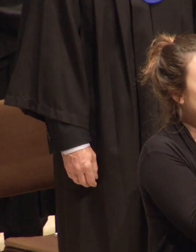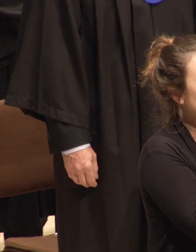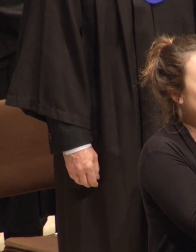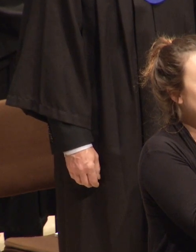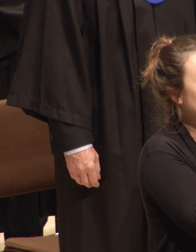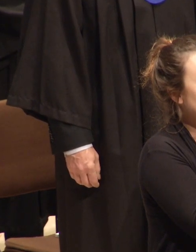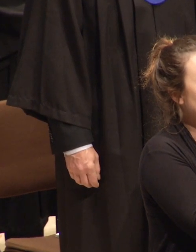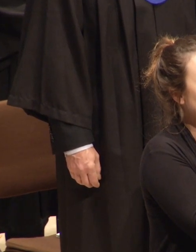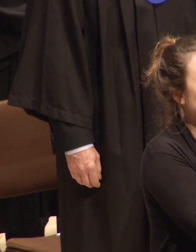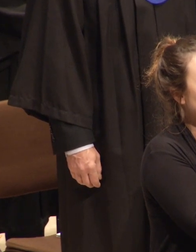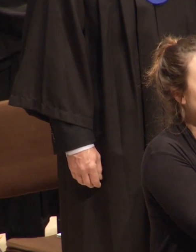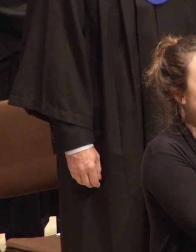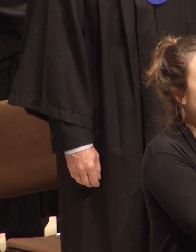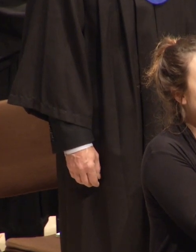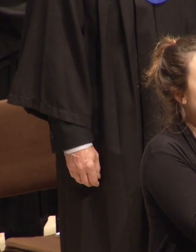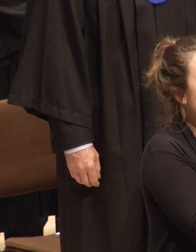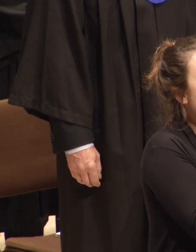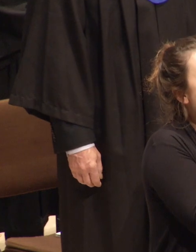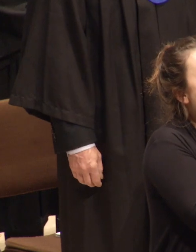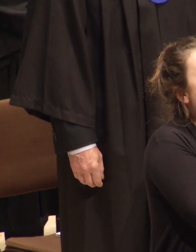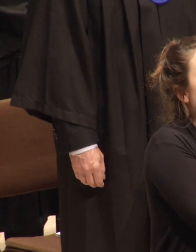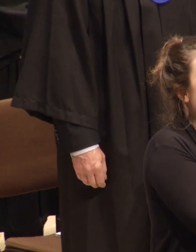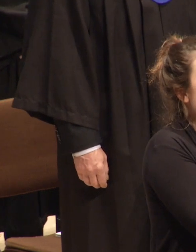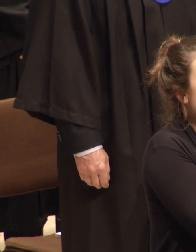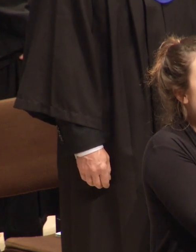for thee.